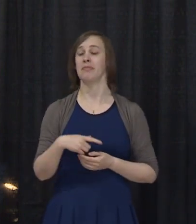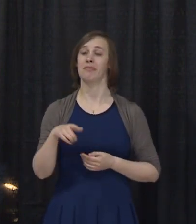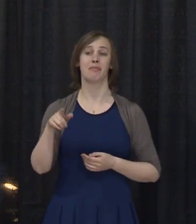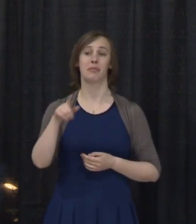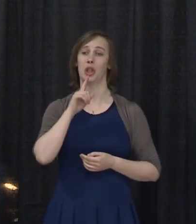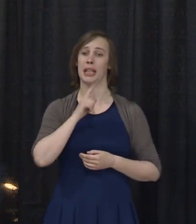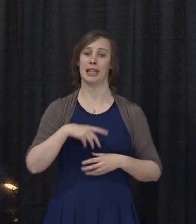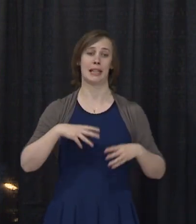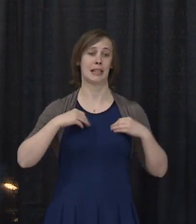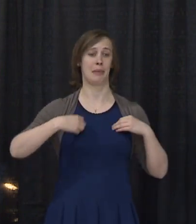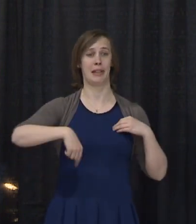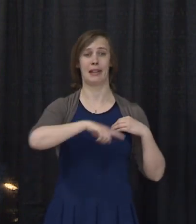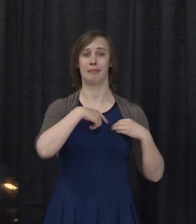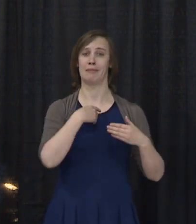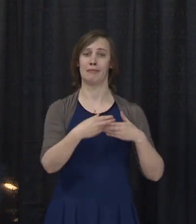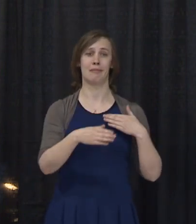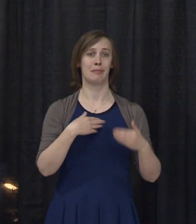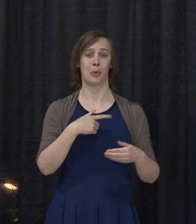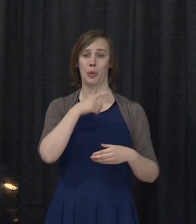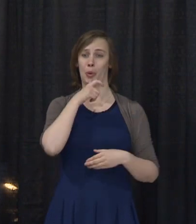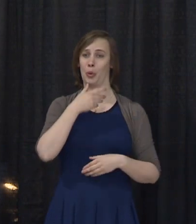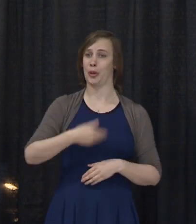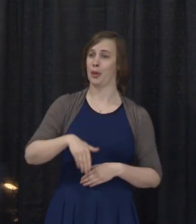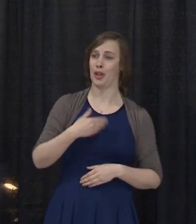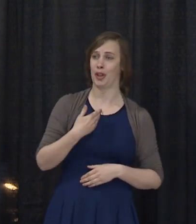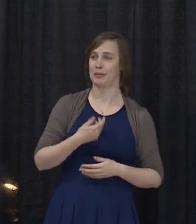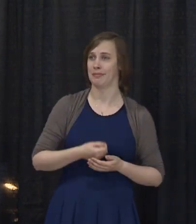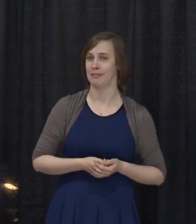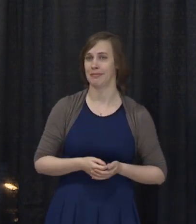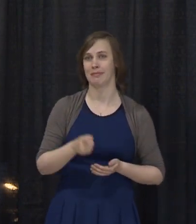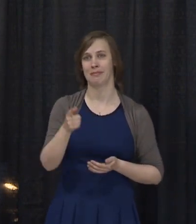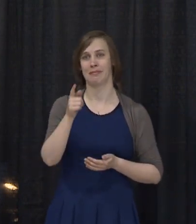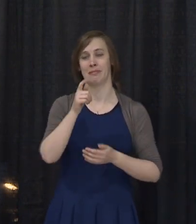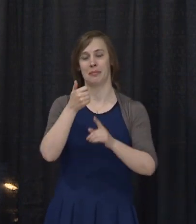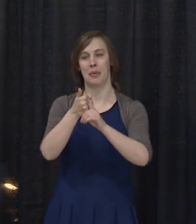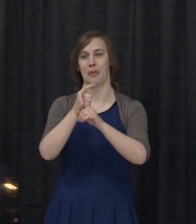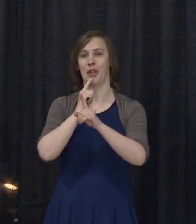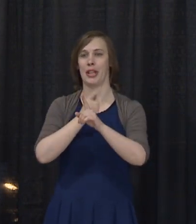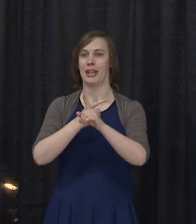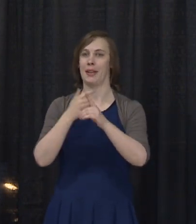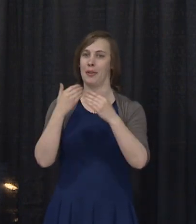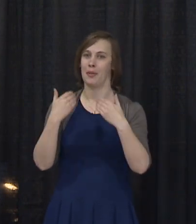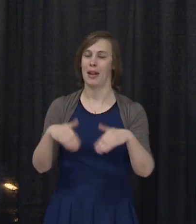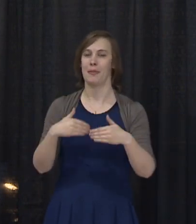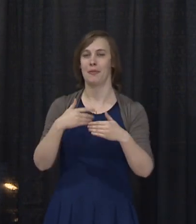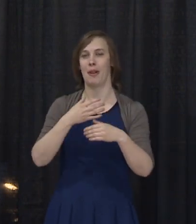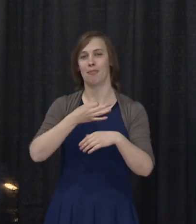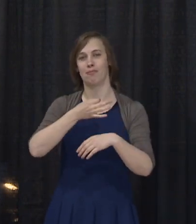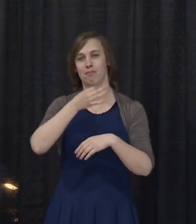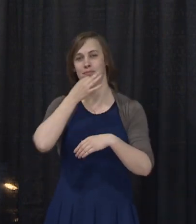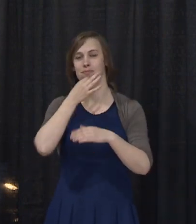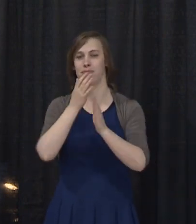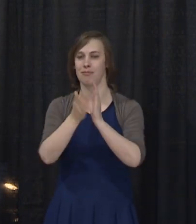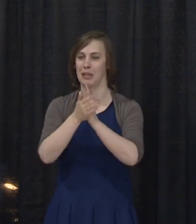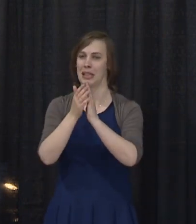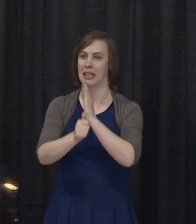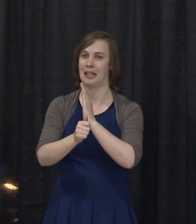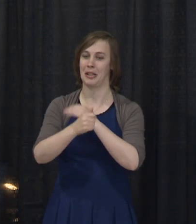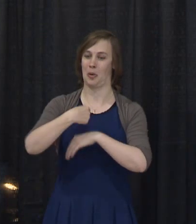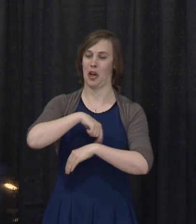opera. You are so talented, and we are the lucky ones. It's graduation, in case you didn't